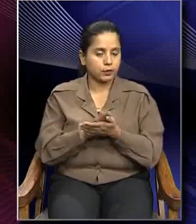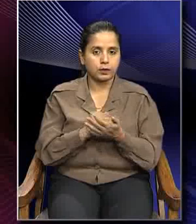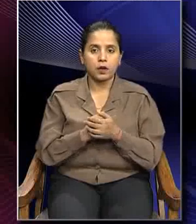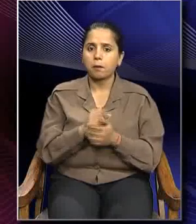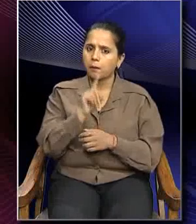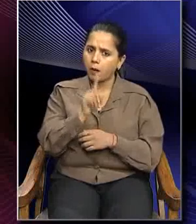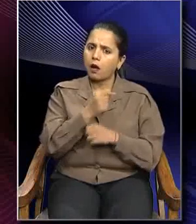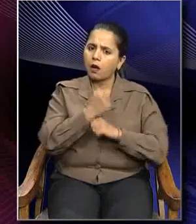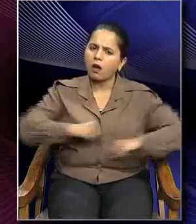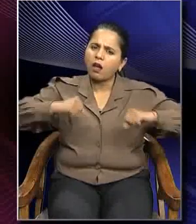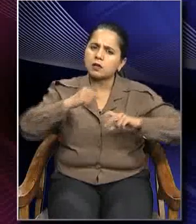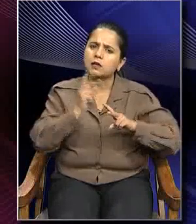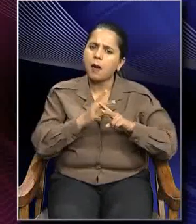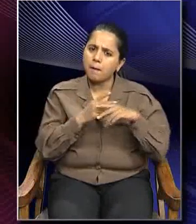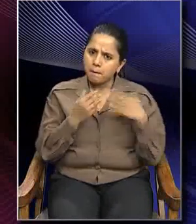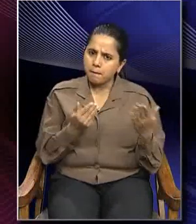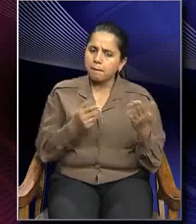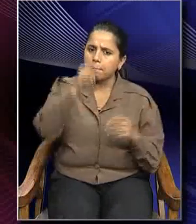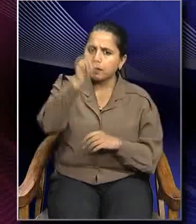Still, he is a fat person.